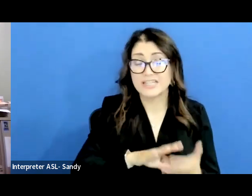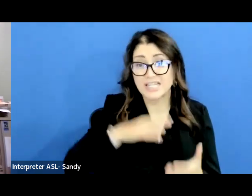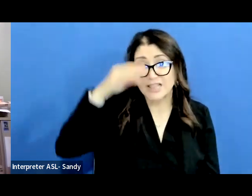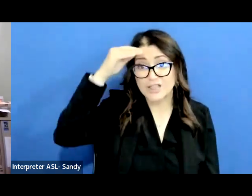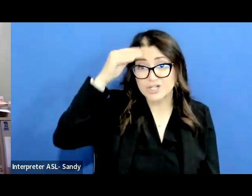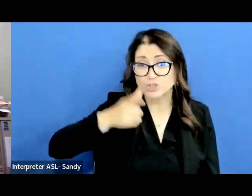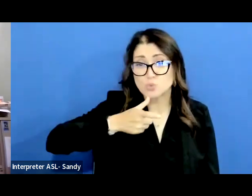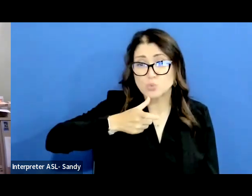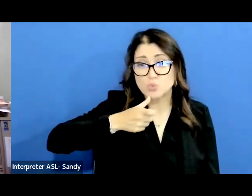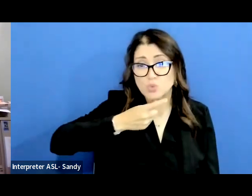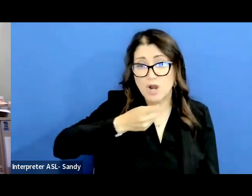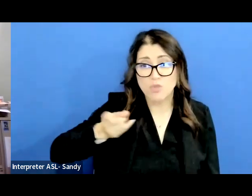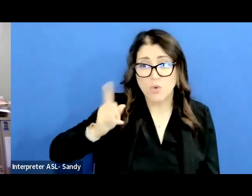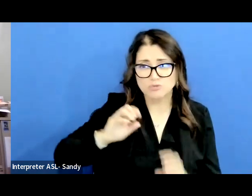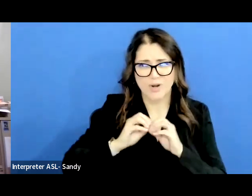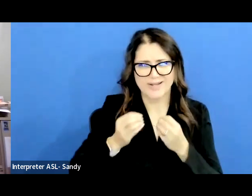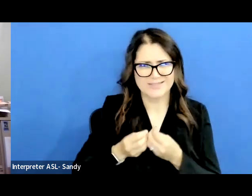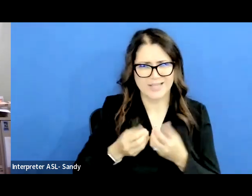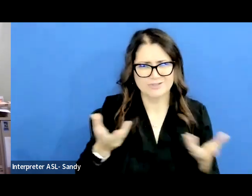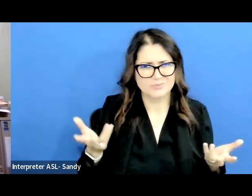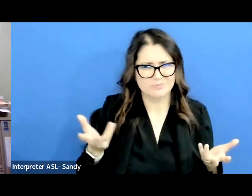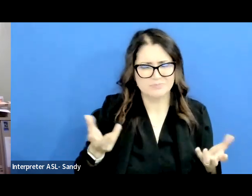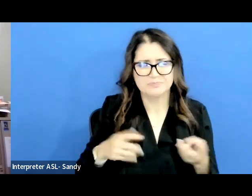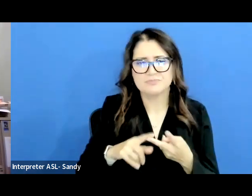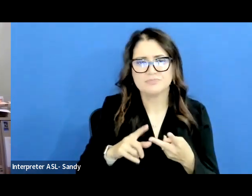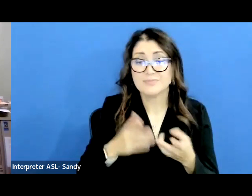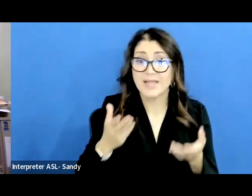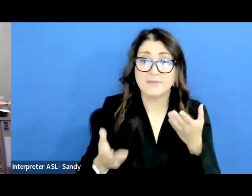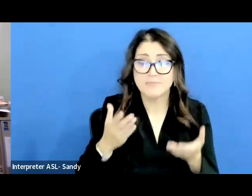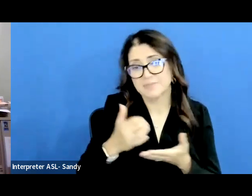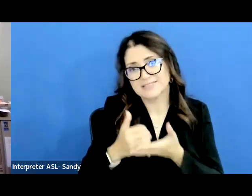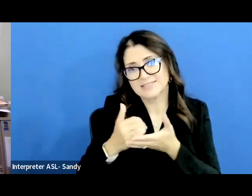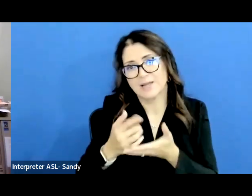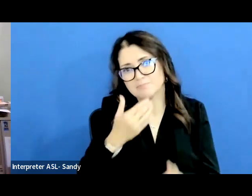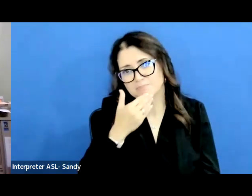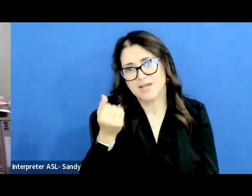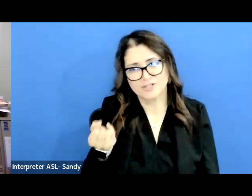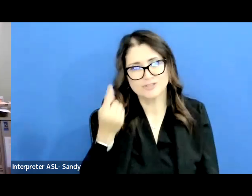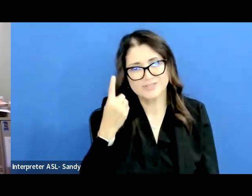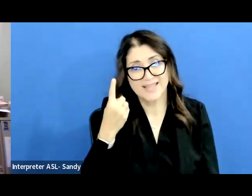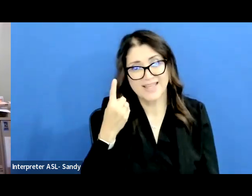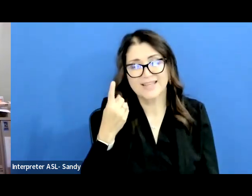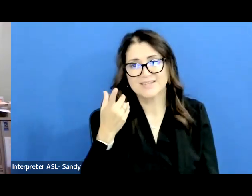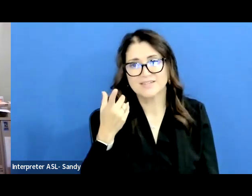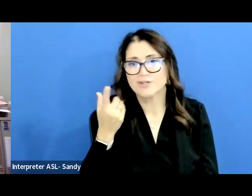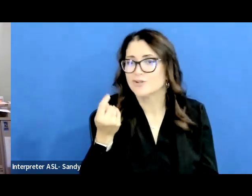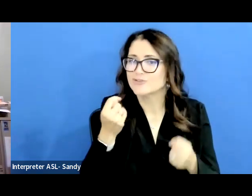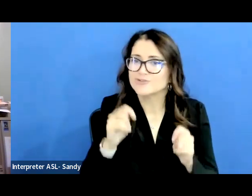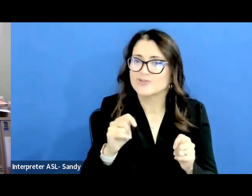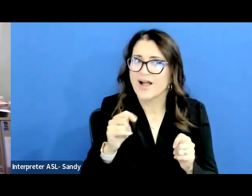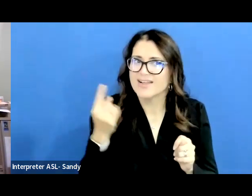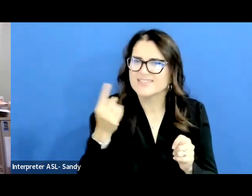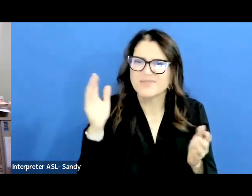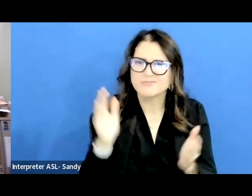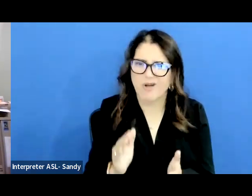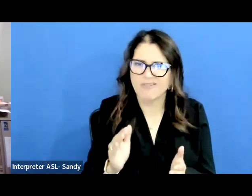those organizations are and maybe to help you better understand the needs. Try something small. And